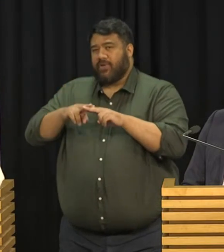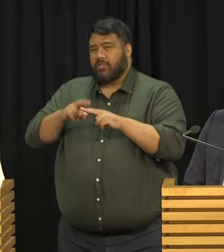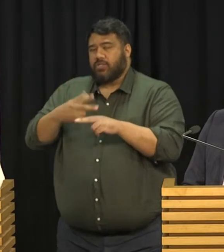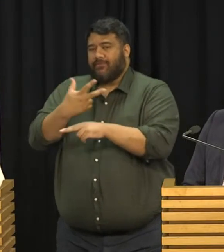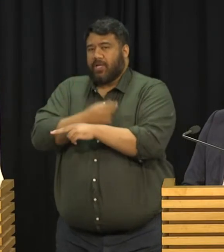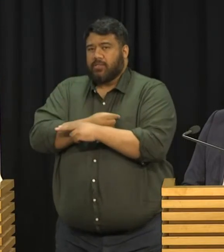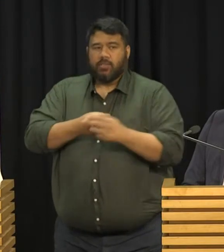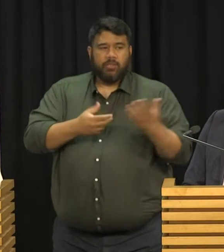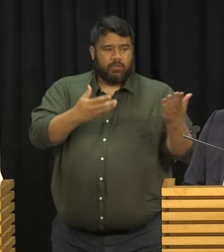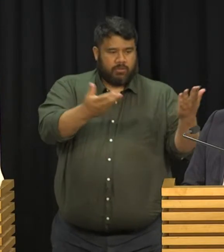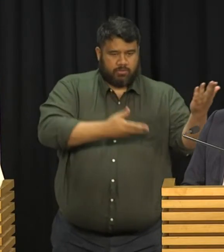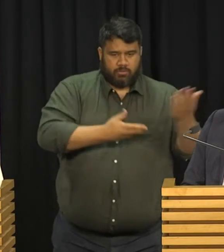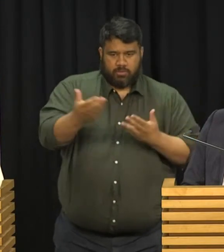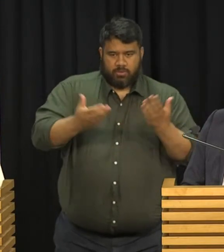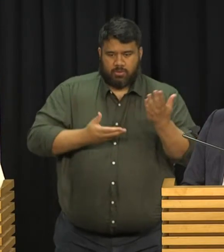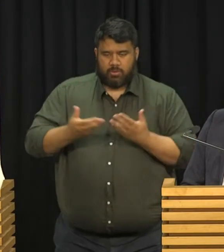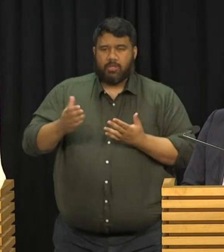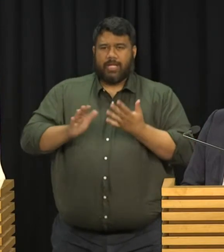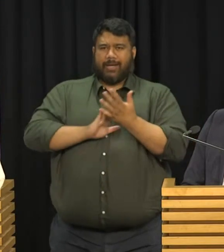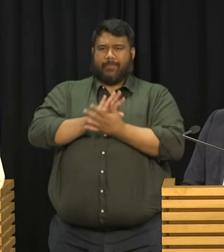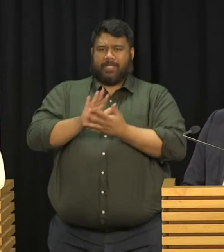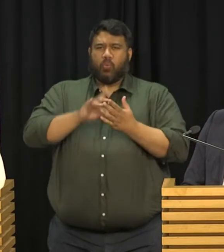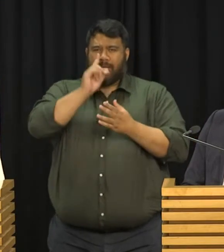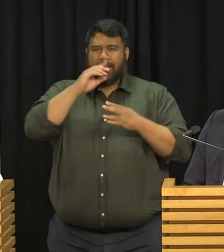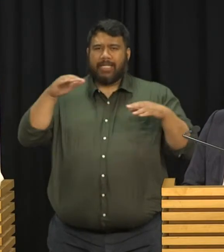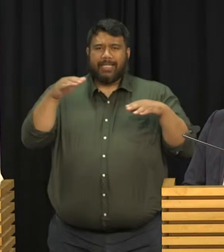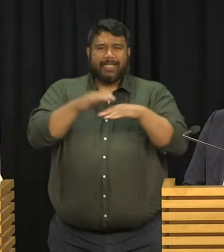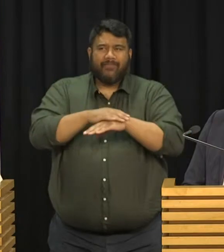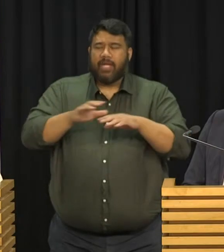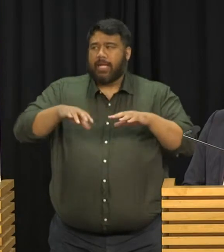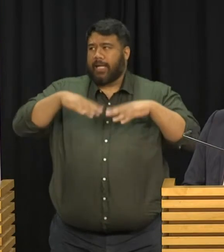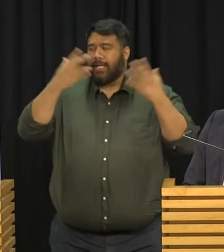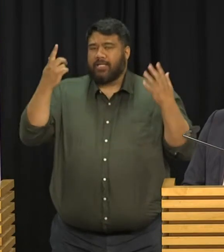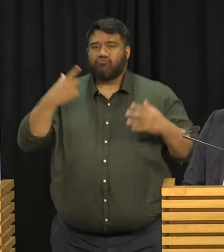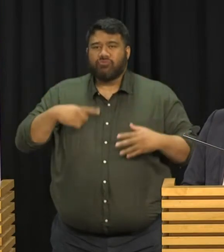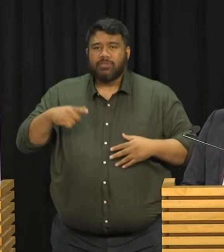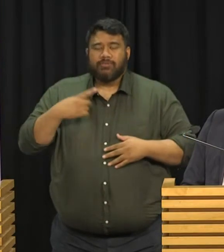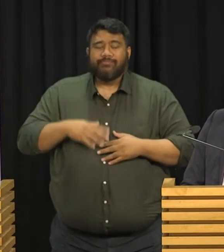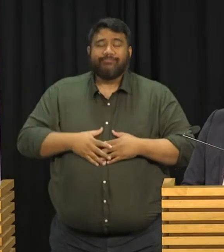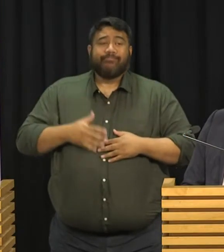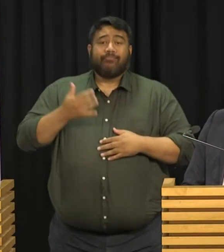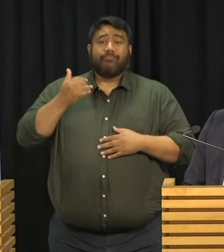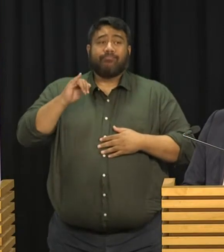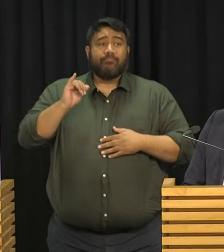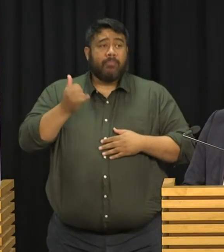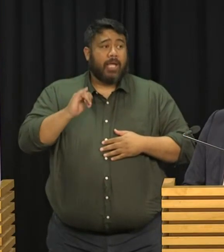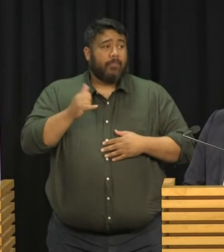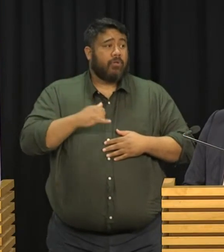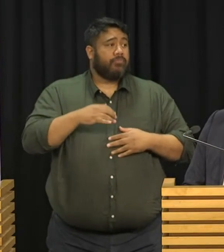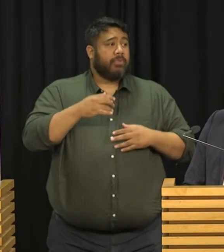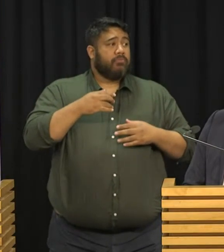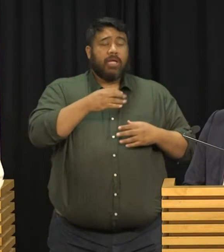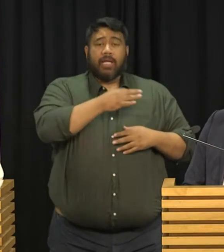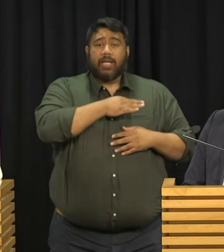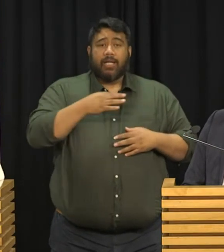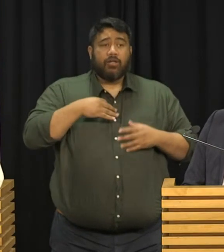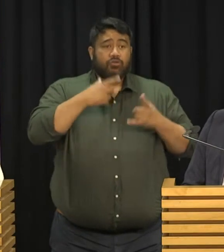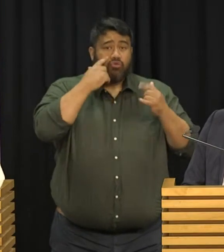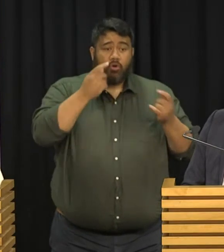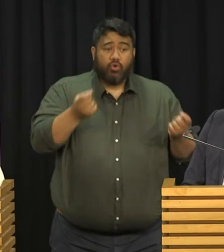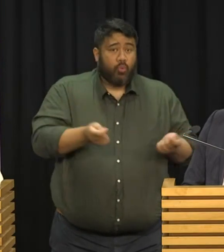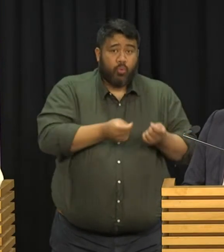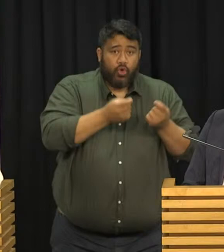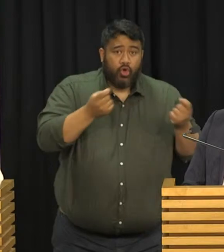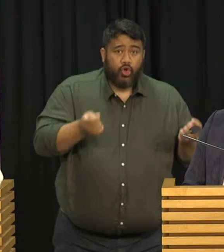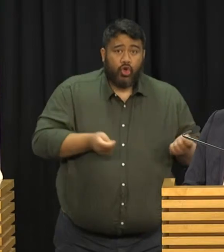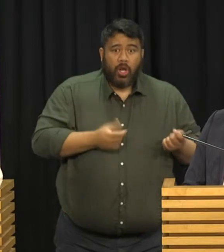an assurance that if for any reason, MedSafe approval wasn't successful or third clinical trials weren't successful, that we weren't left